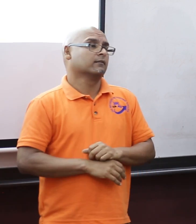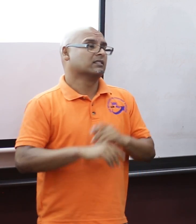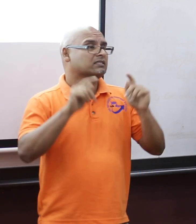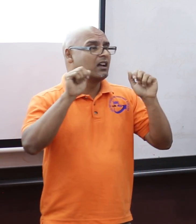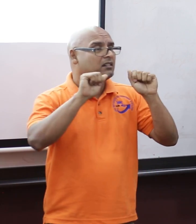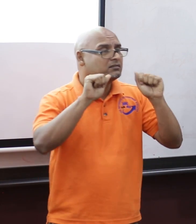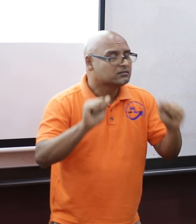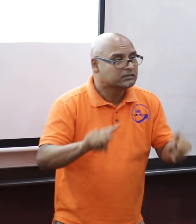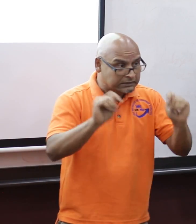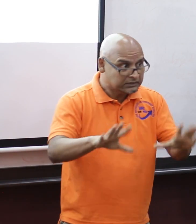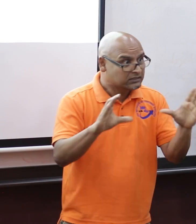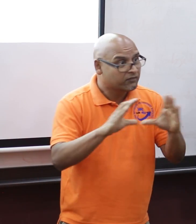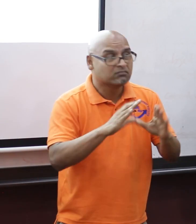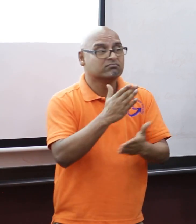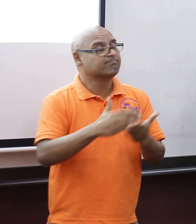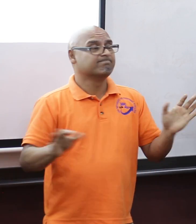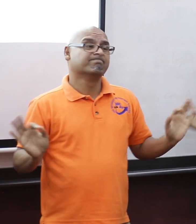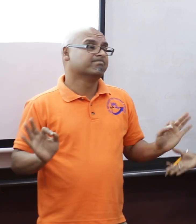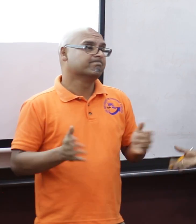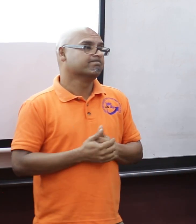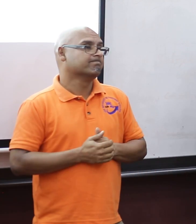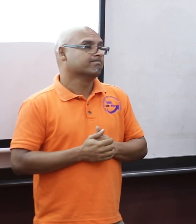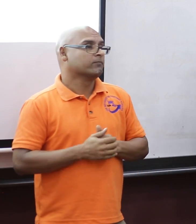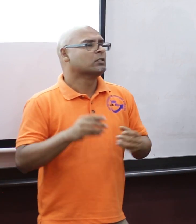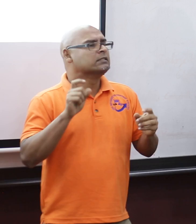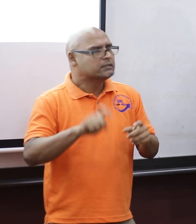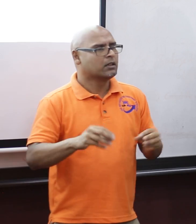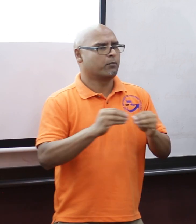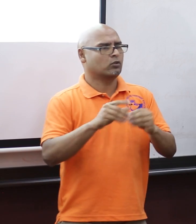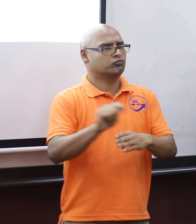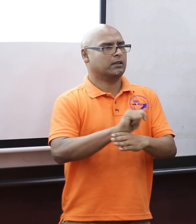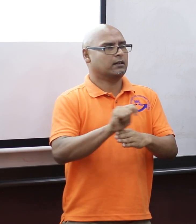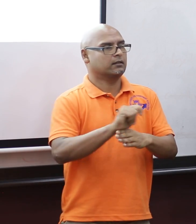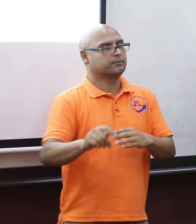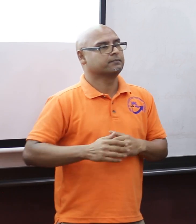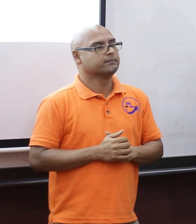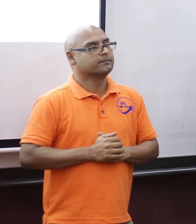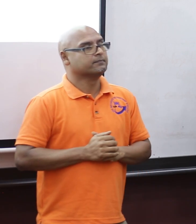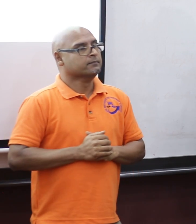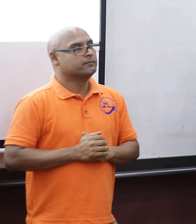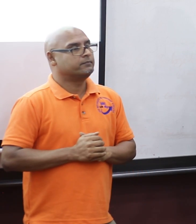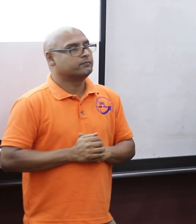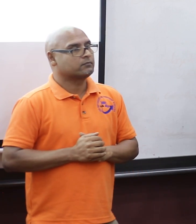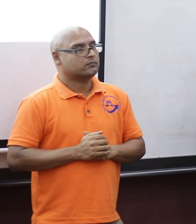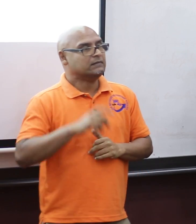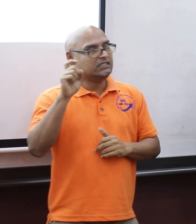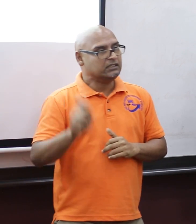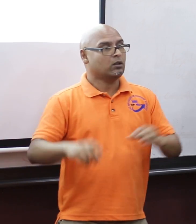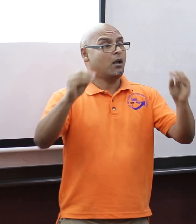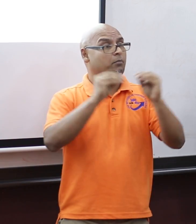any specific disability the children they're helping. So we need aides